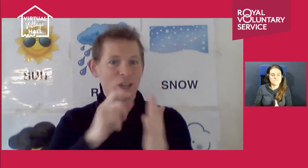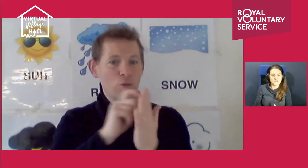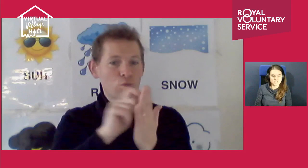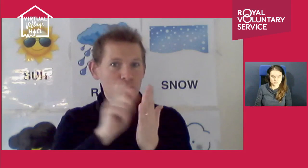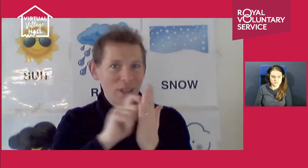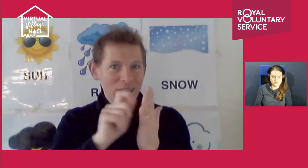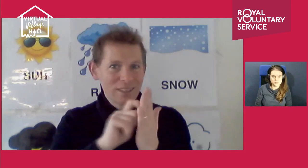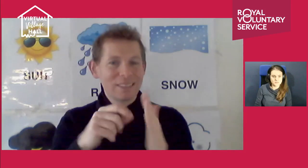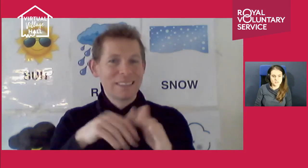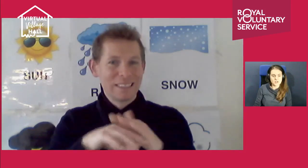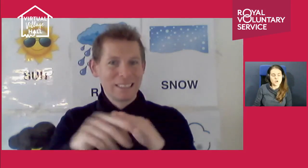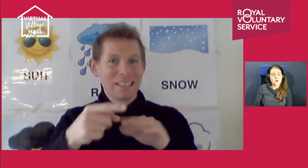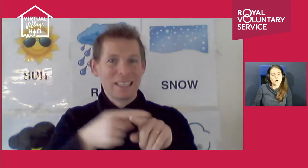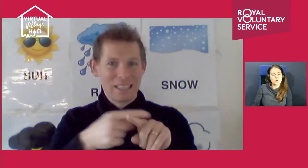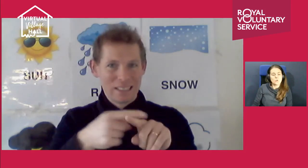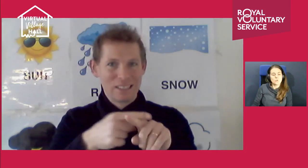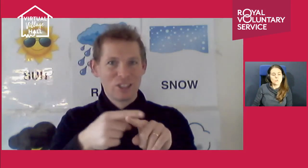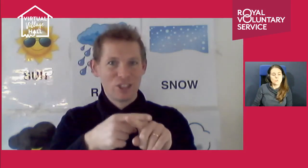so visual.